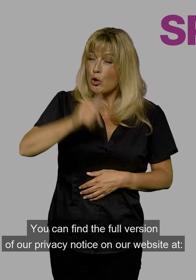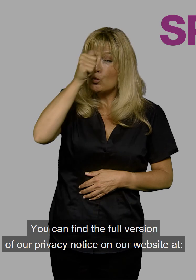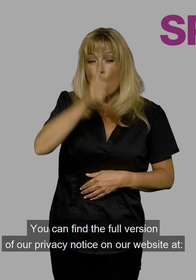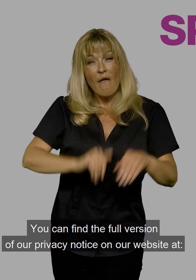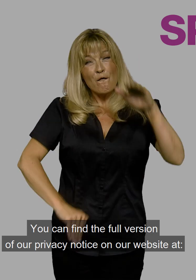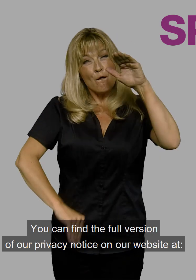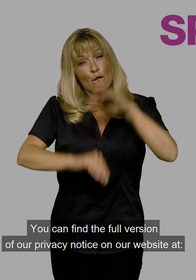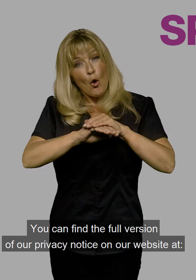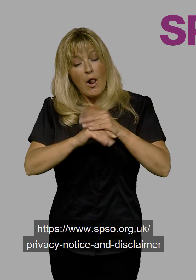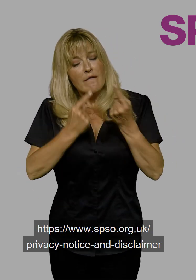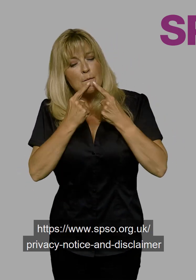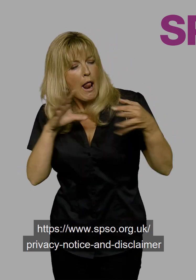our website at